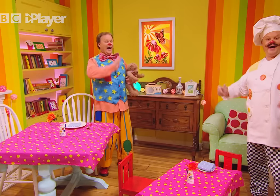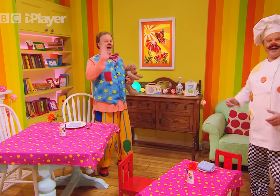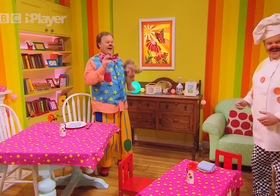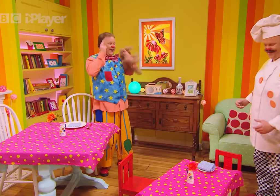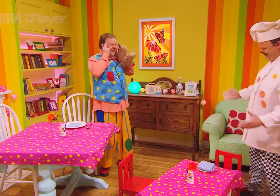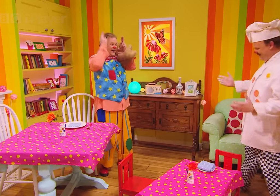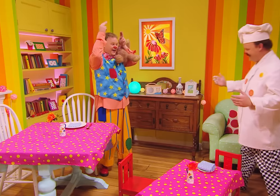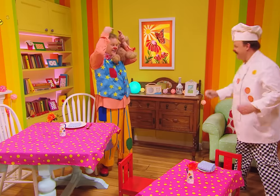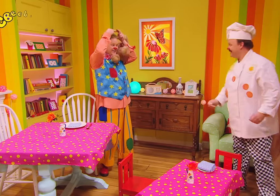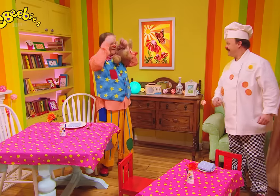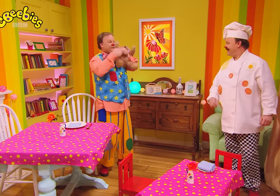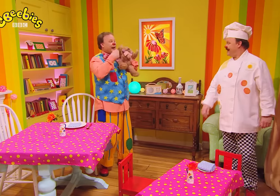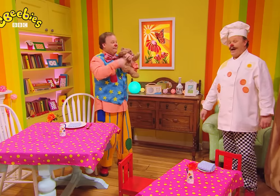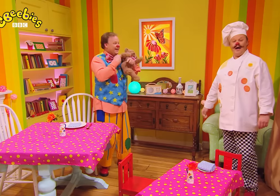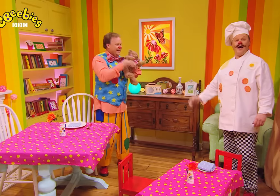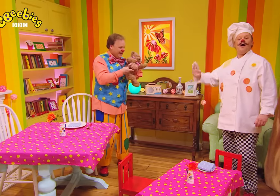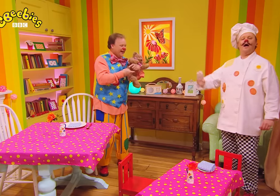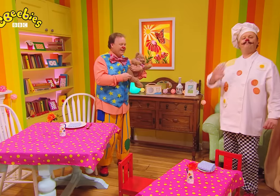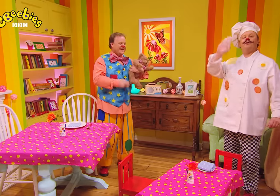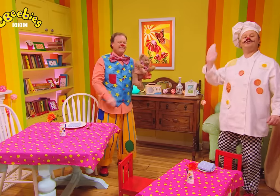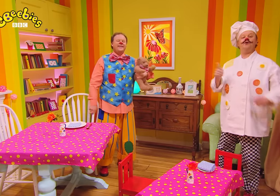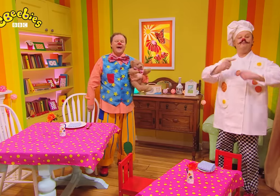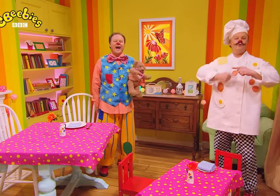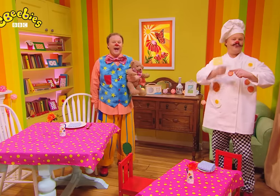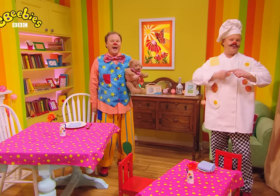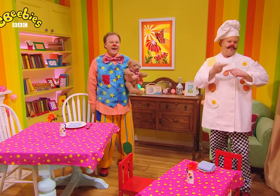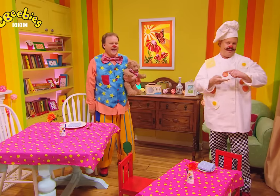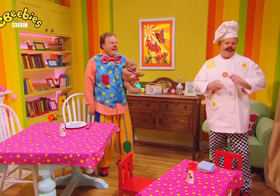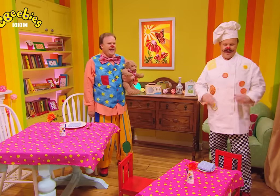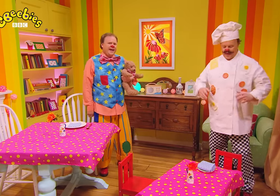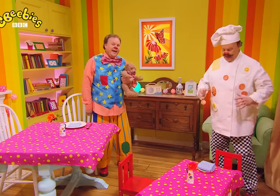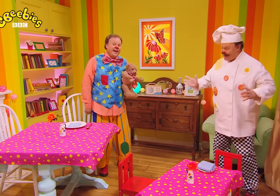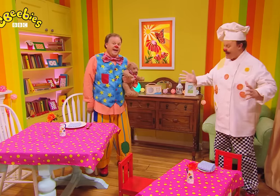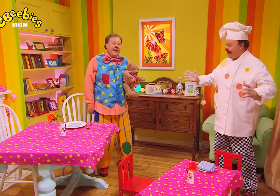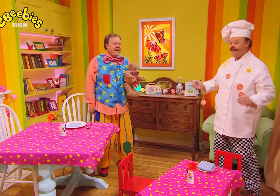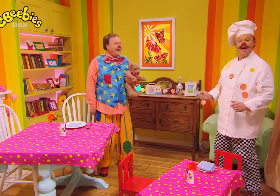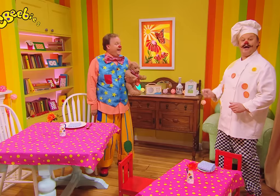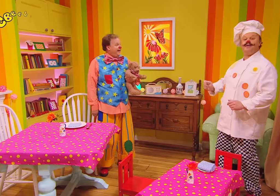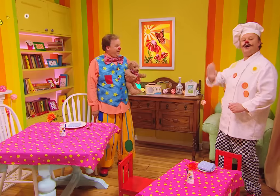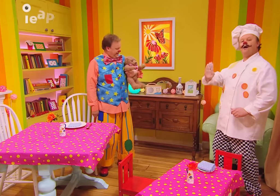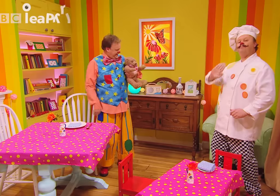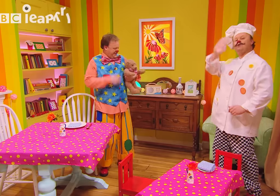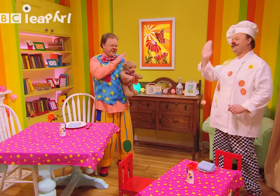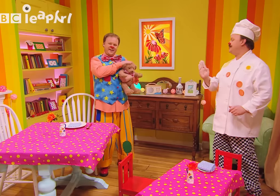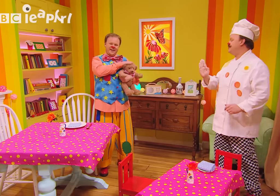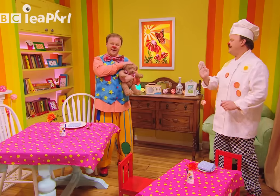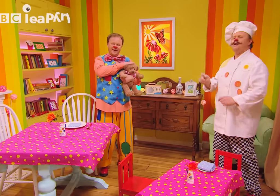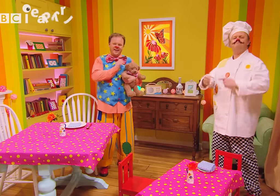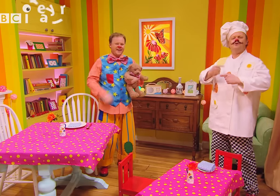Hello, Chef Tumble. Bonjour, Monsieur Tumble. Aha! And bonjour,